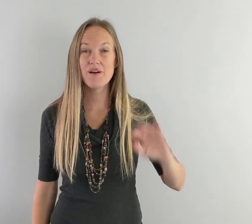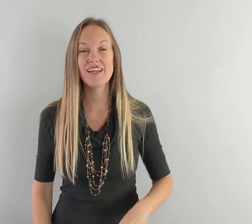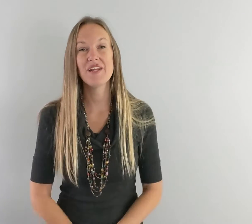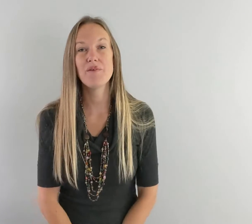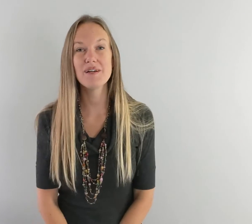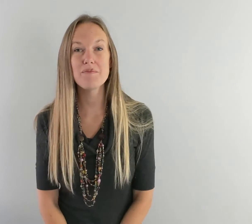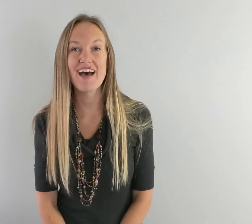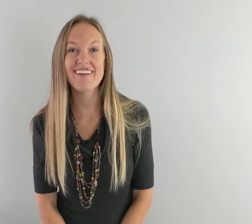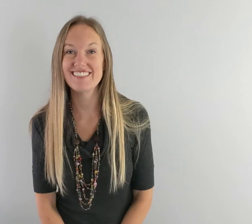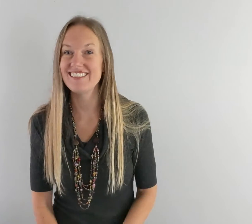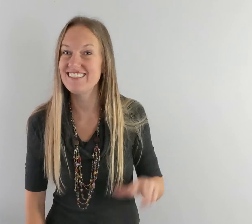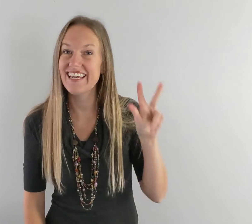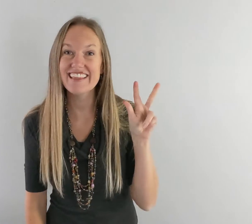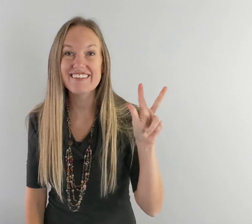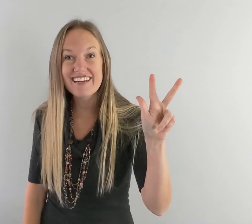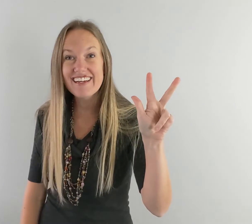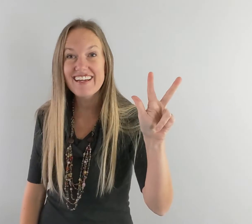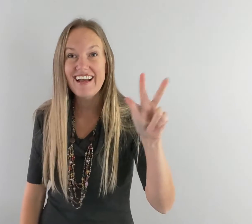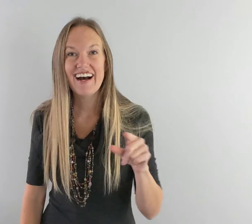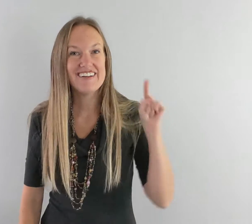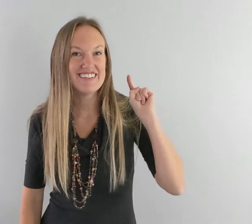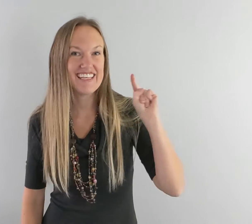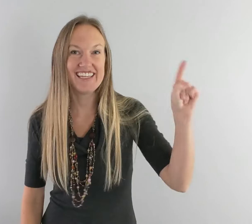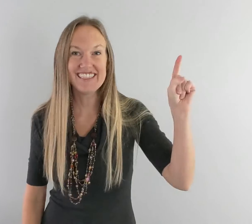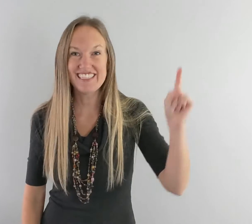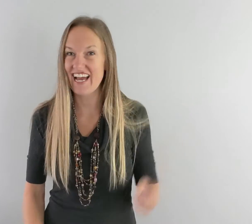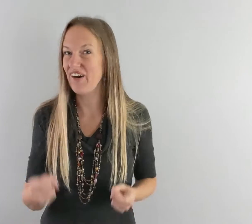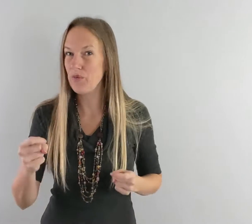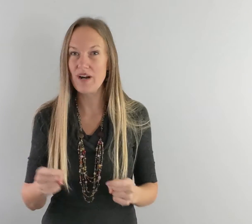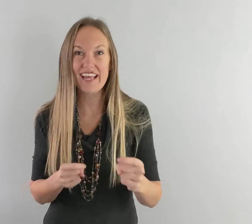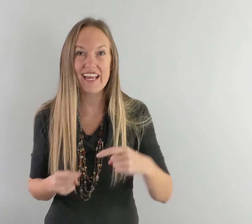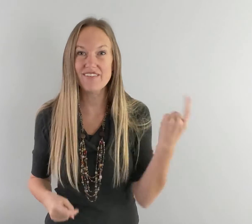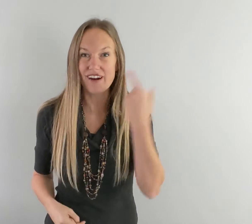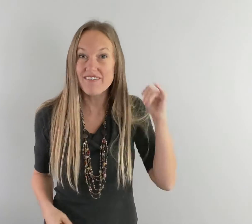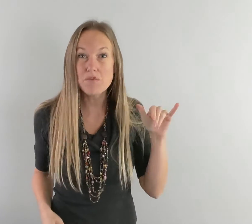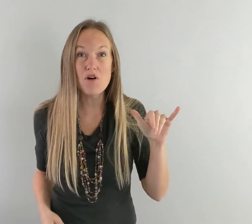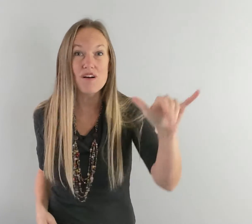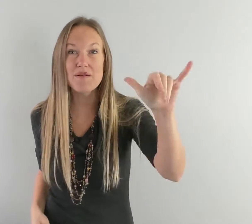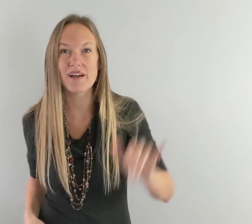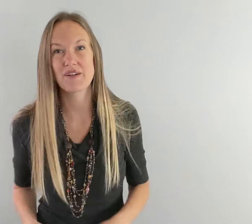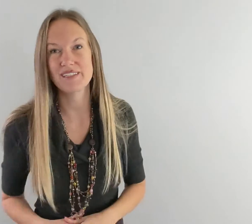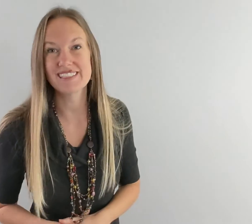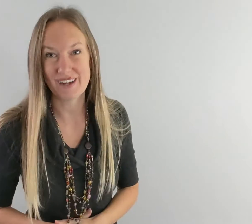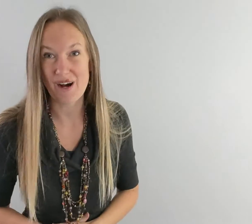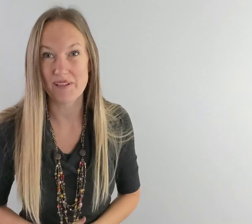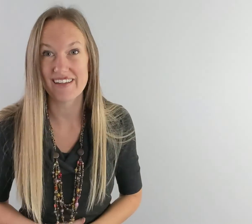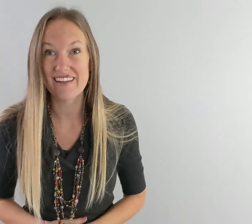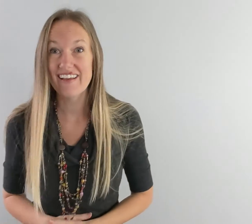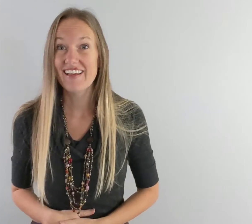everyone, and welcome back to day 3 of He Shall Reign Forevermore by Chris Tomlin. Hey,